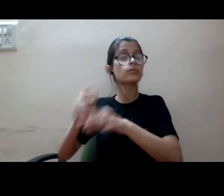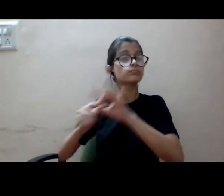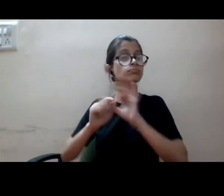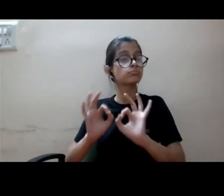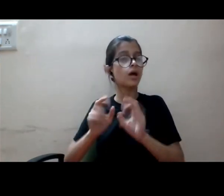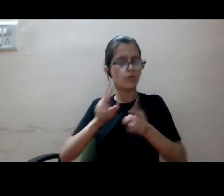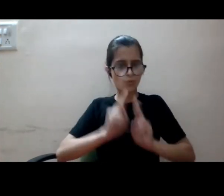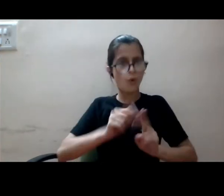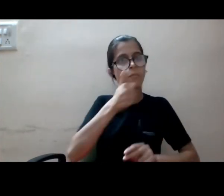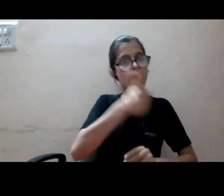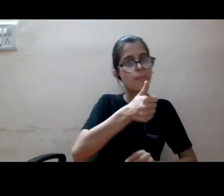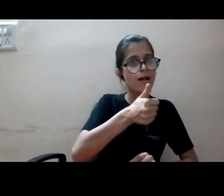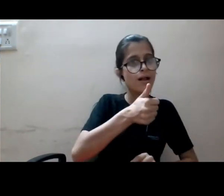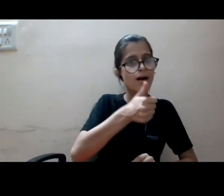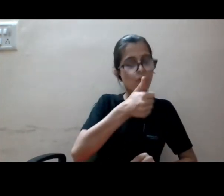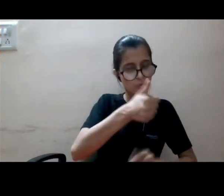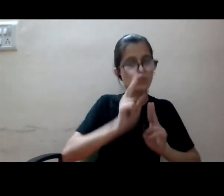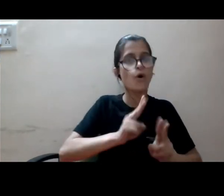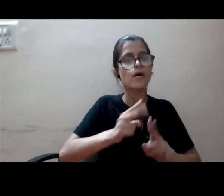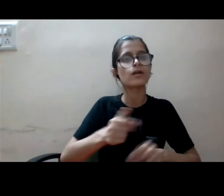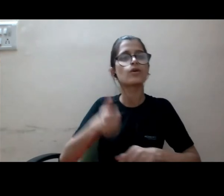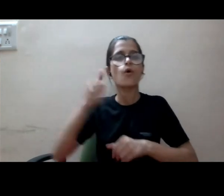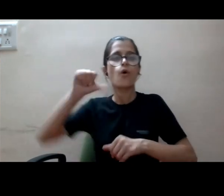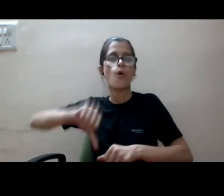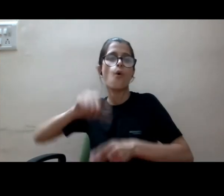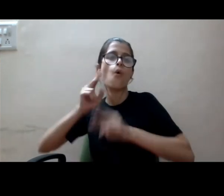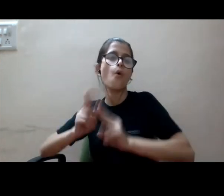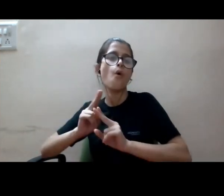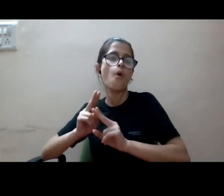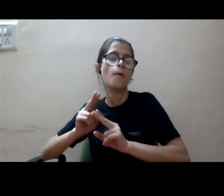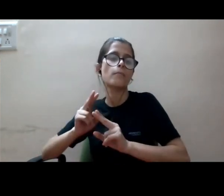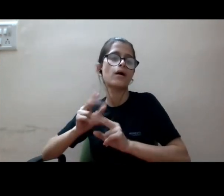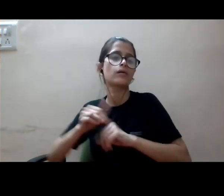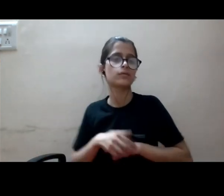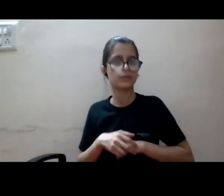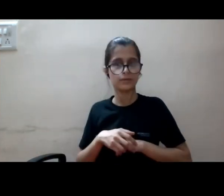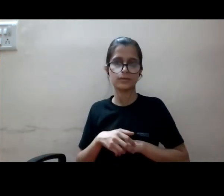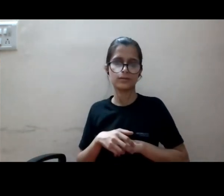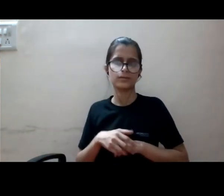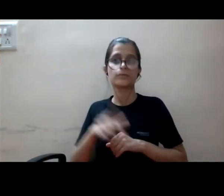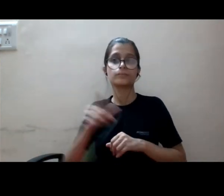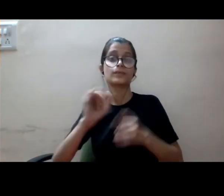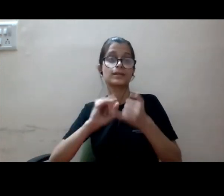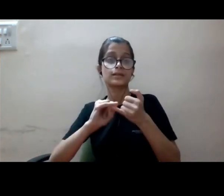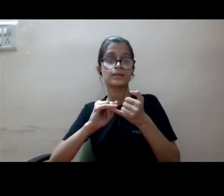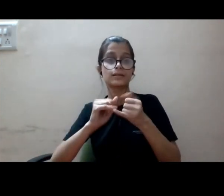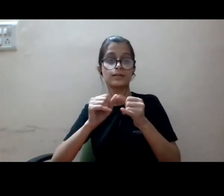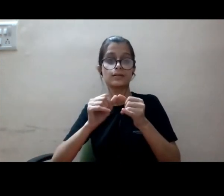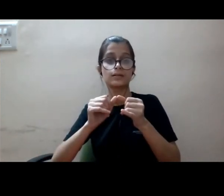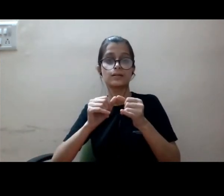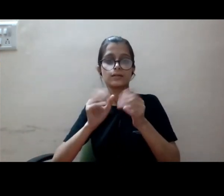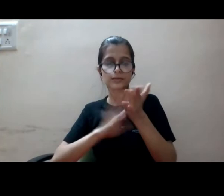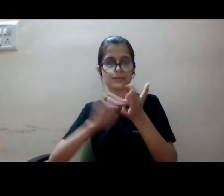normality versus, you know, not so good normality? And one more question.